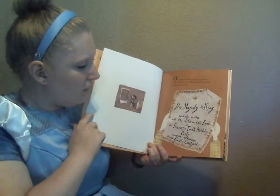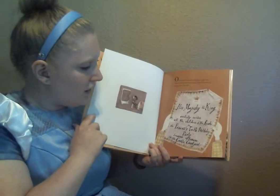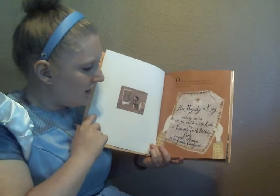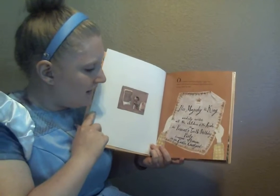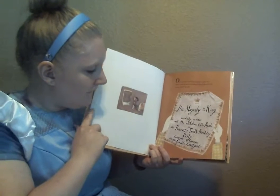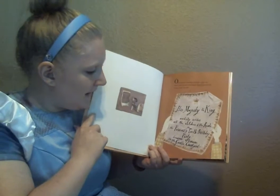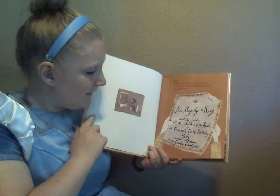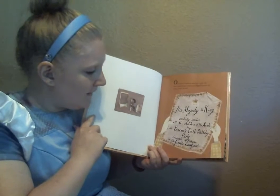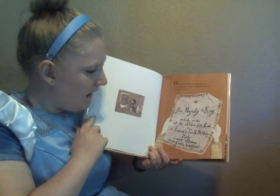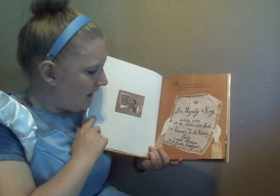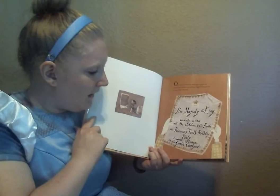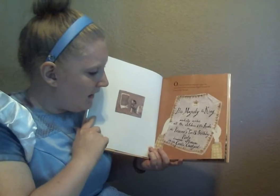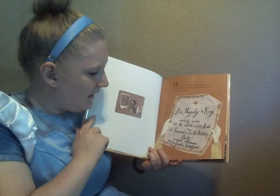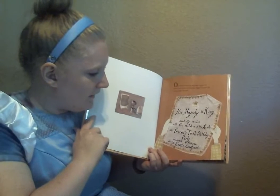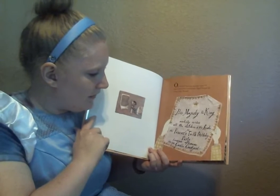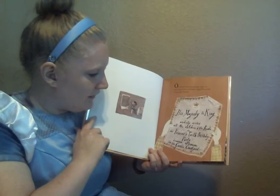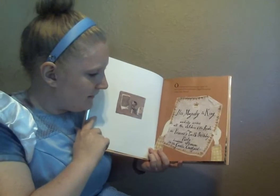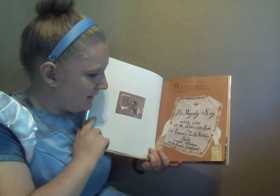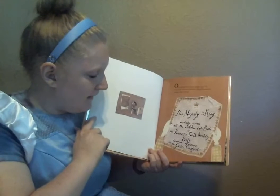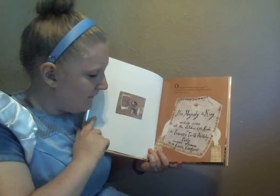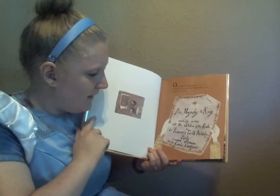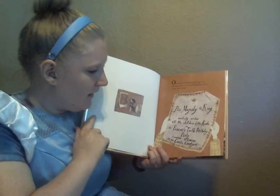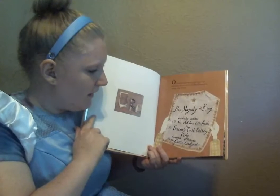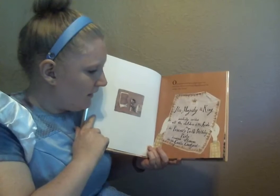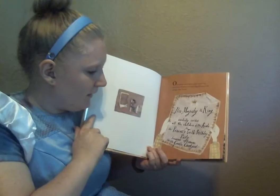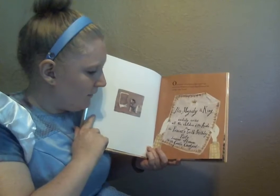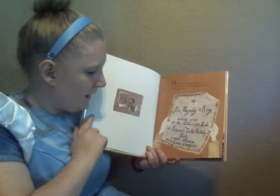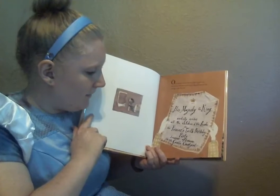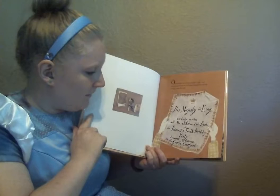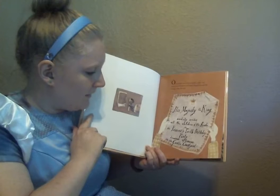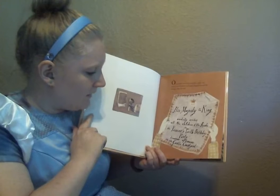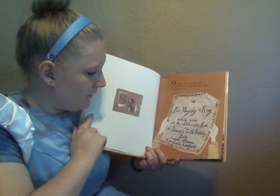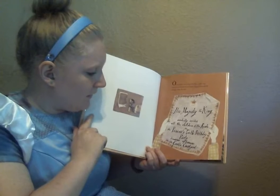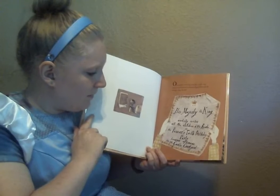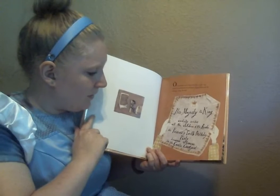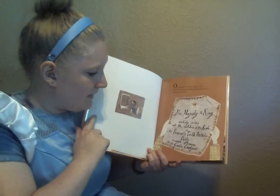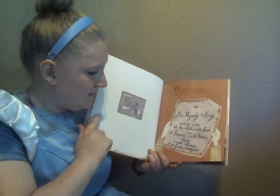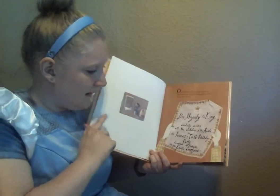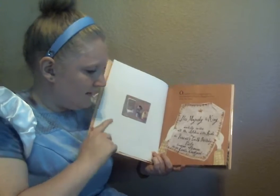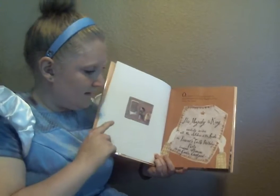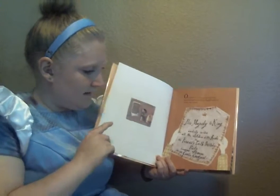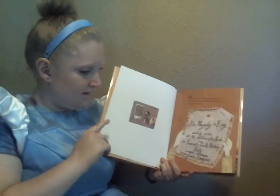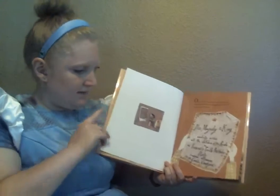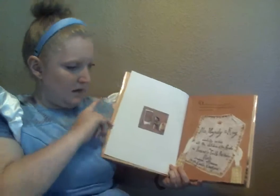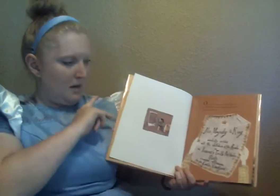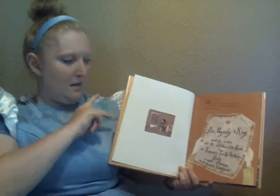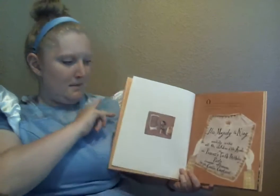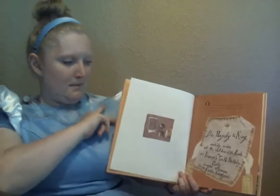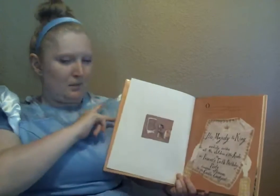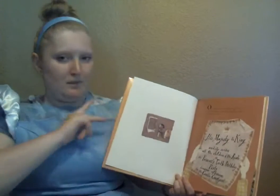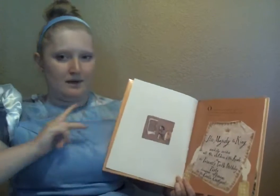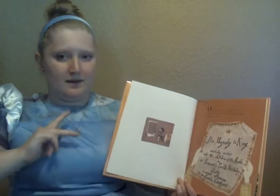cordially invites all the children of the realm to the princess'